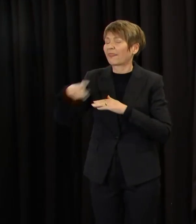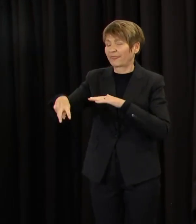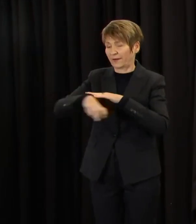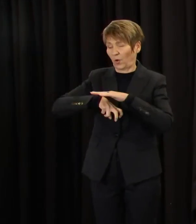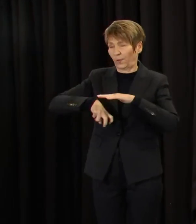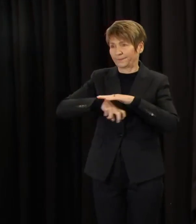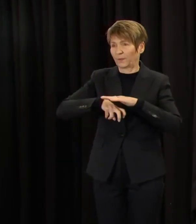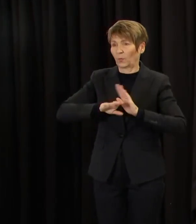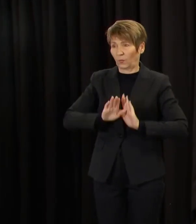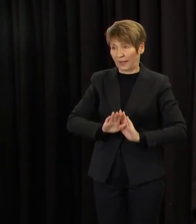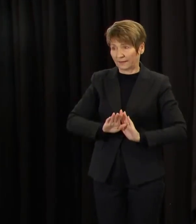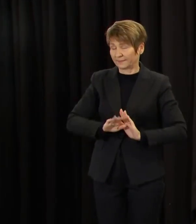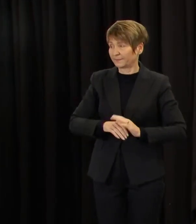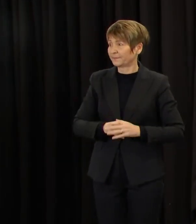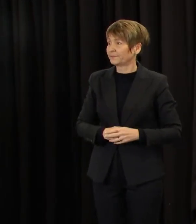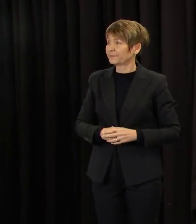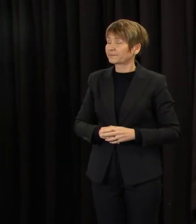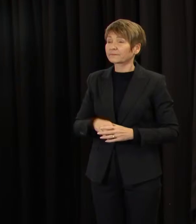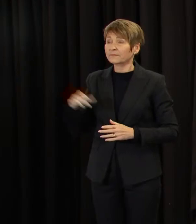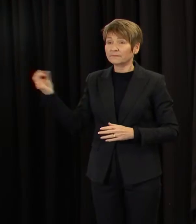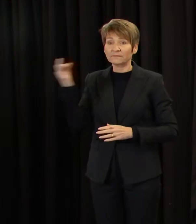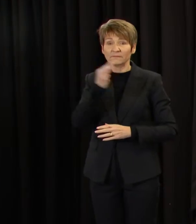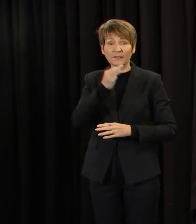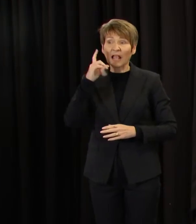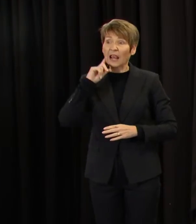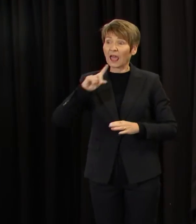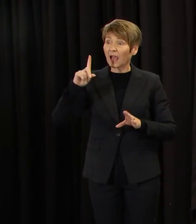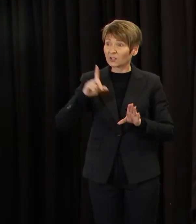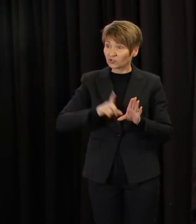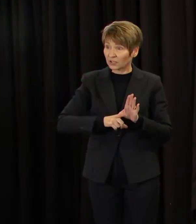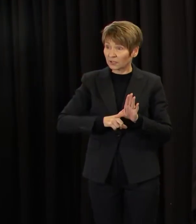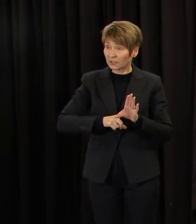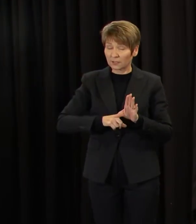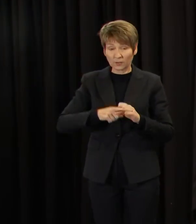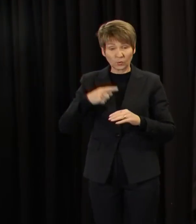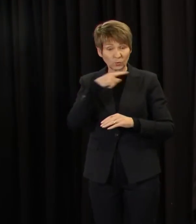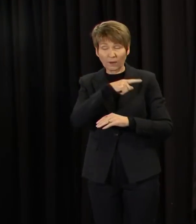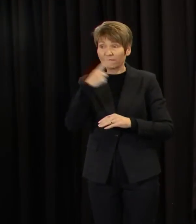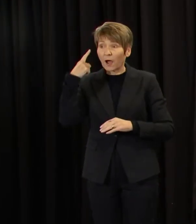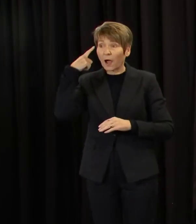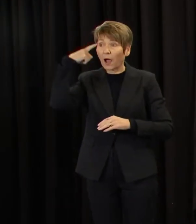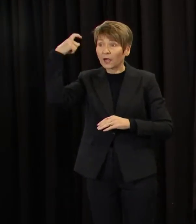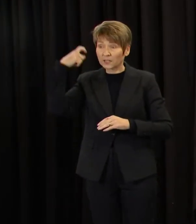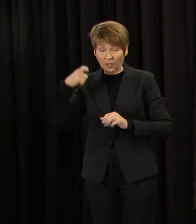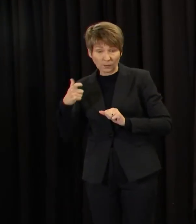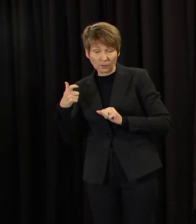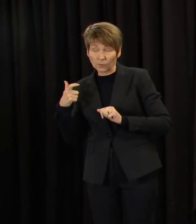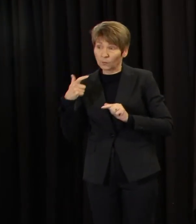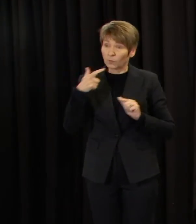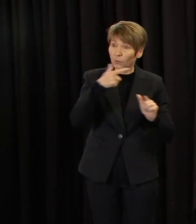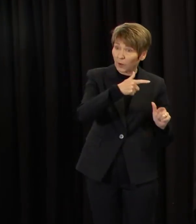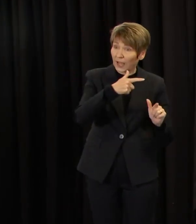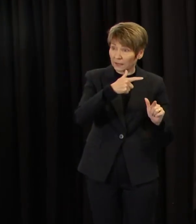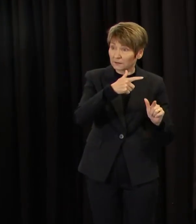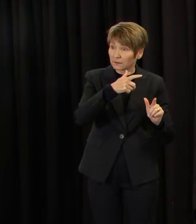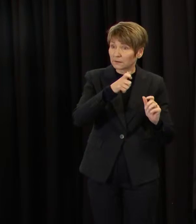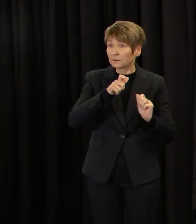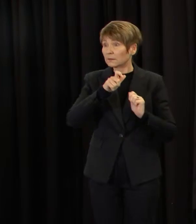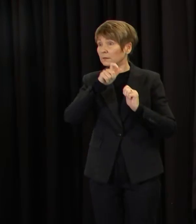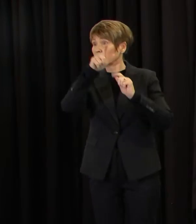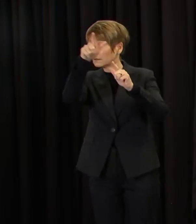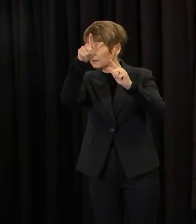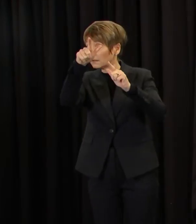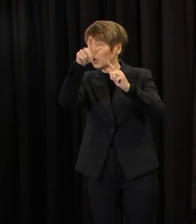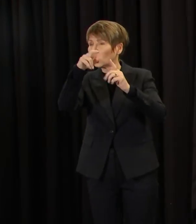characterised as a success was going door knocking and doing testing in the northern suburbs where, it was the epicentre of the virus. Is that something that's part